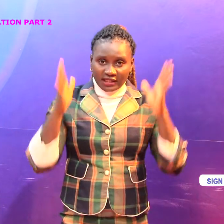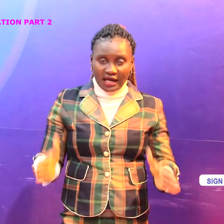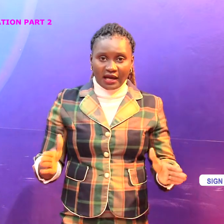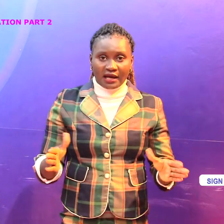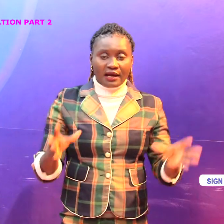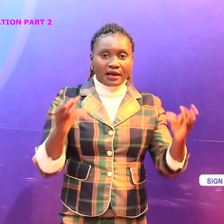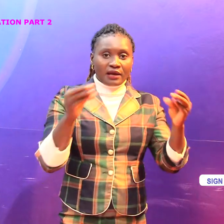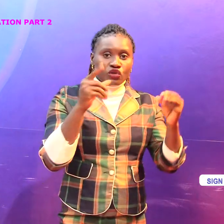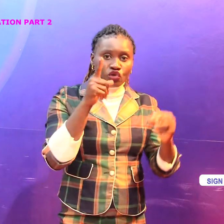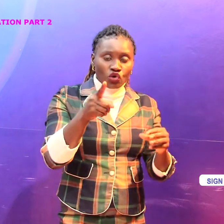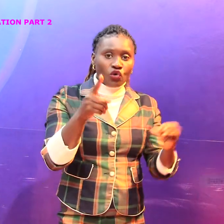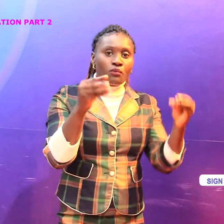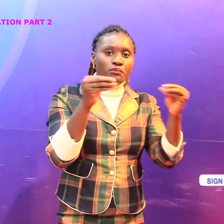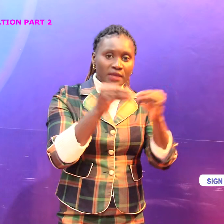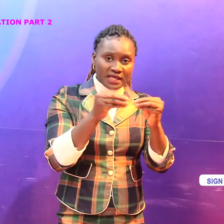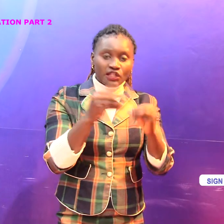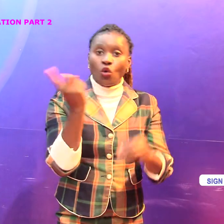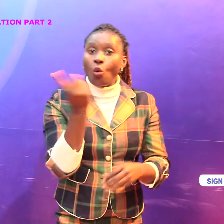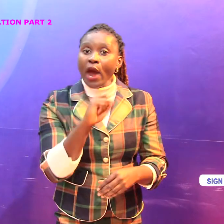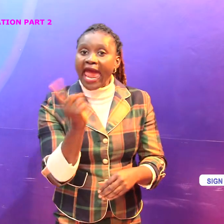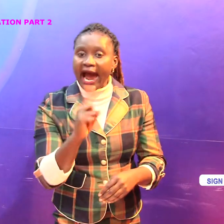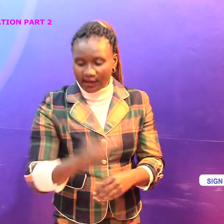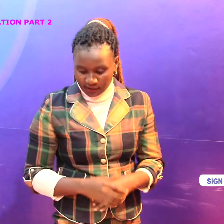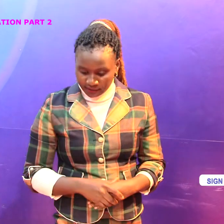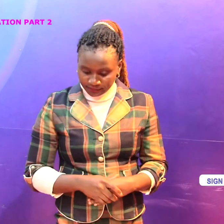Administrator, you meet where?